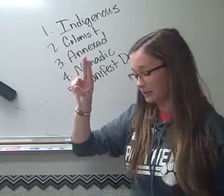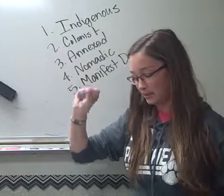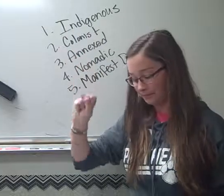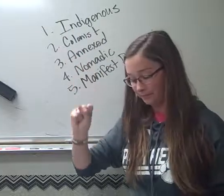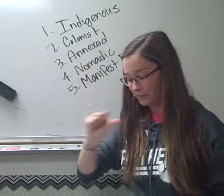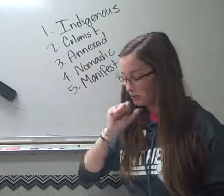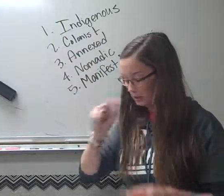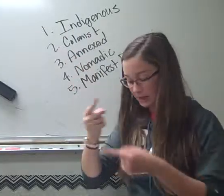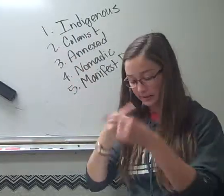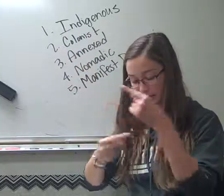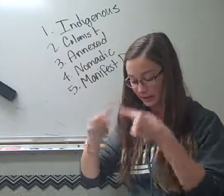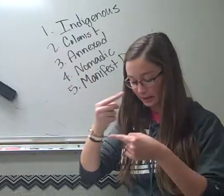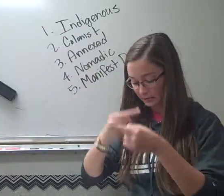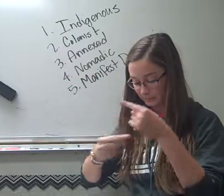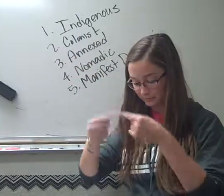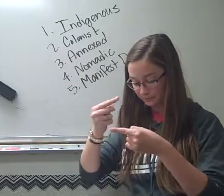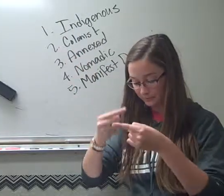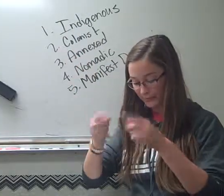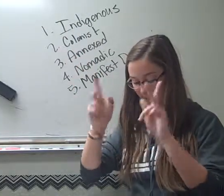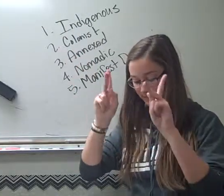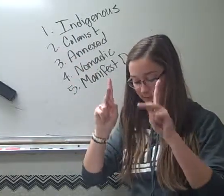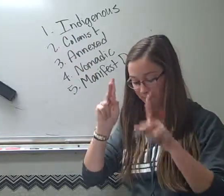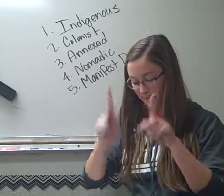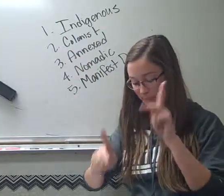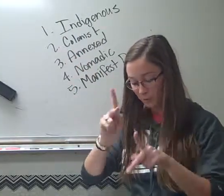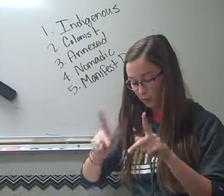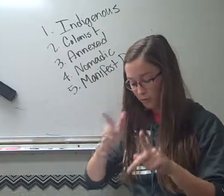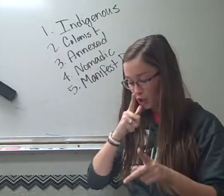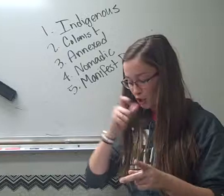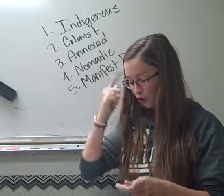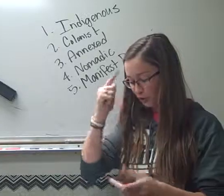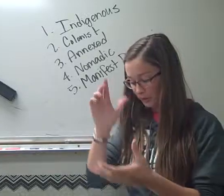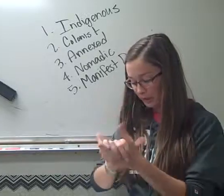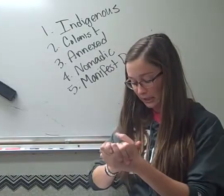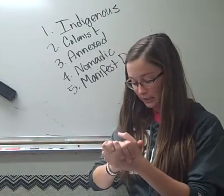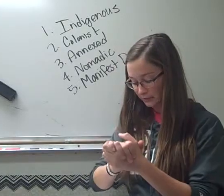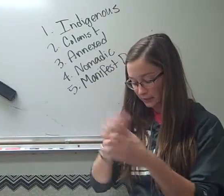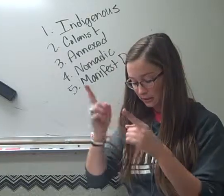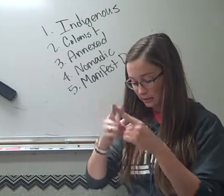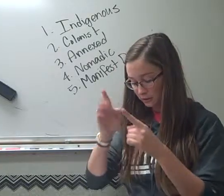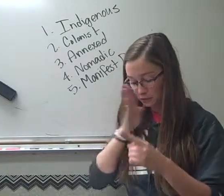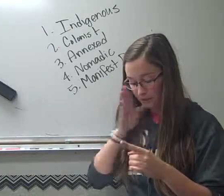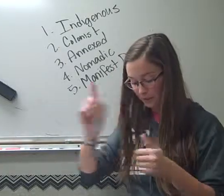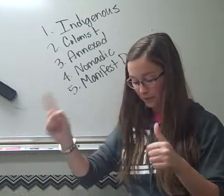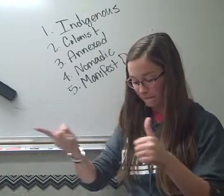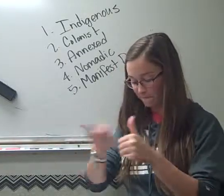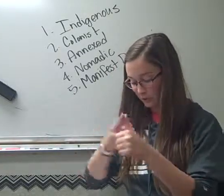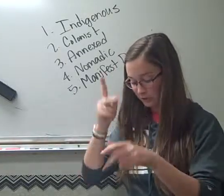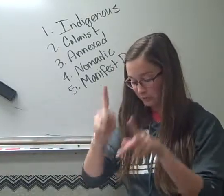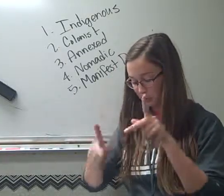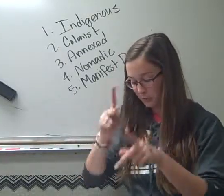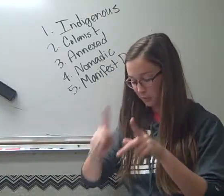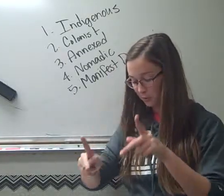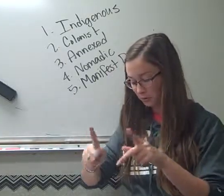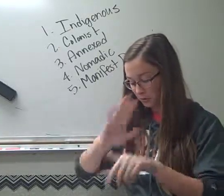Indigenous. There is not a sign. It is people who believed to be the first people